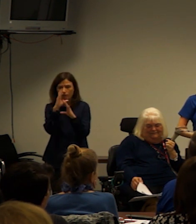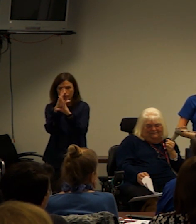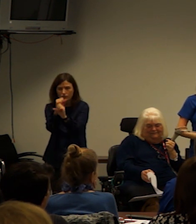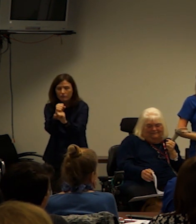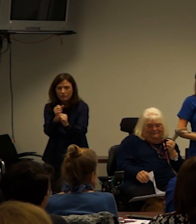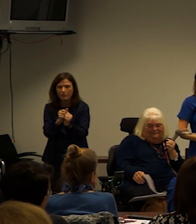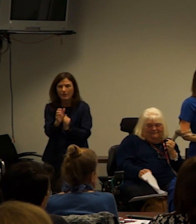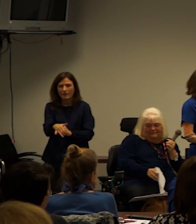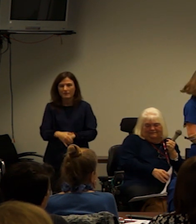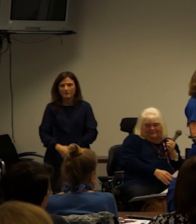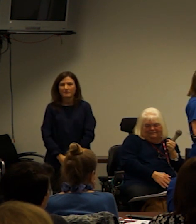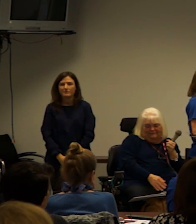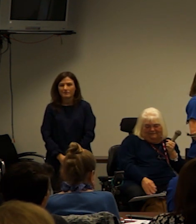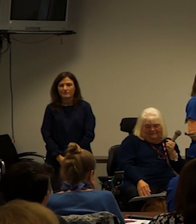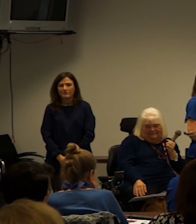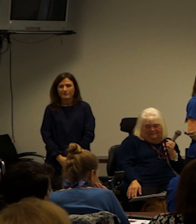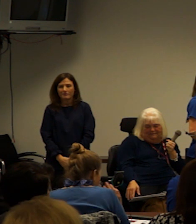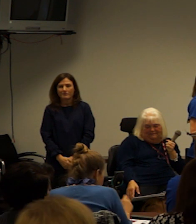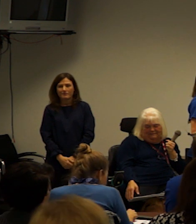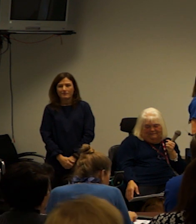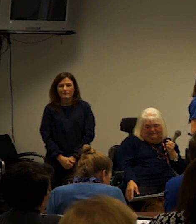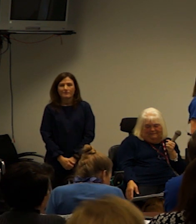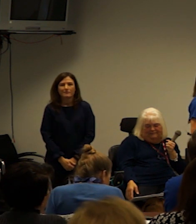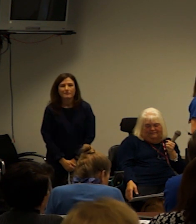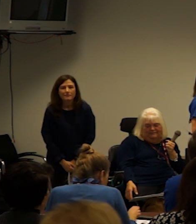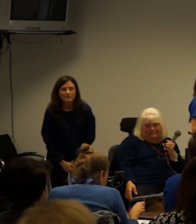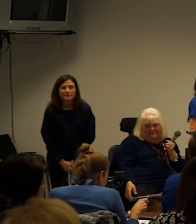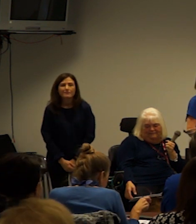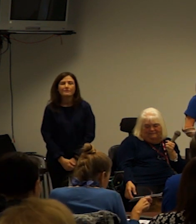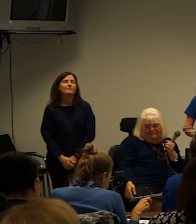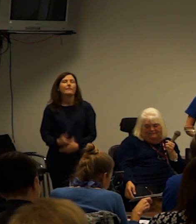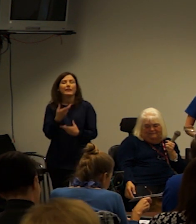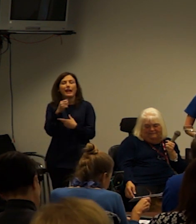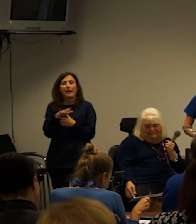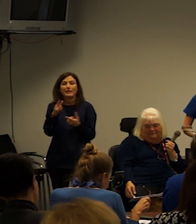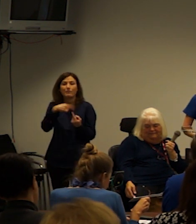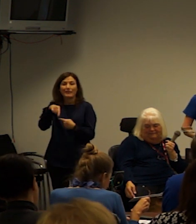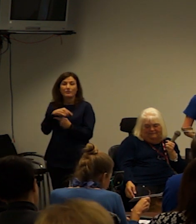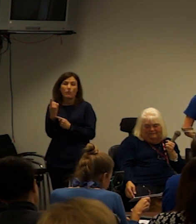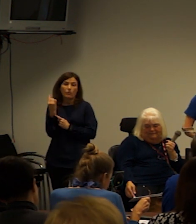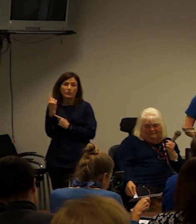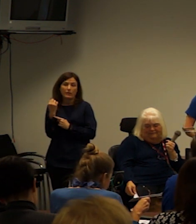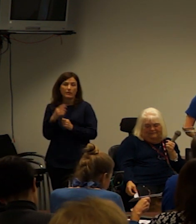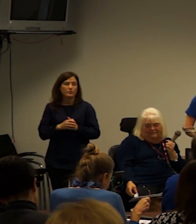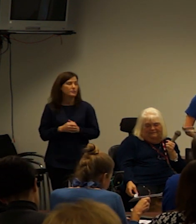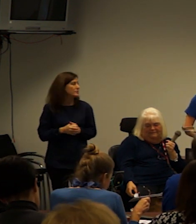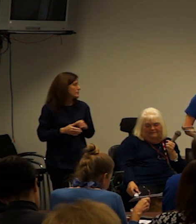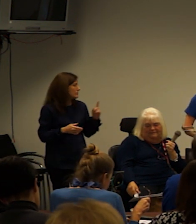okay? All right. This is the Hattiesburg tornado last year.